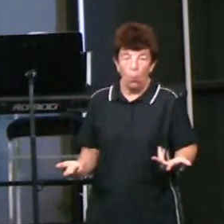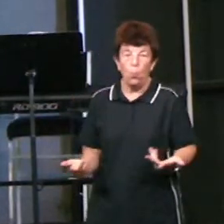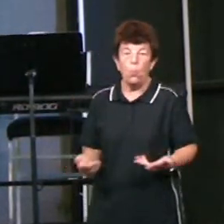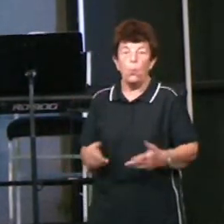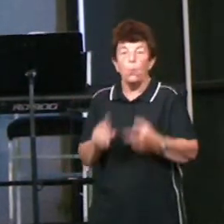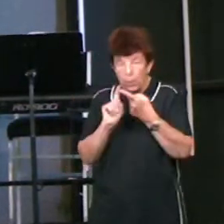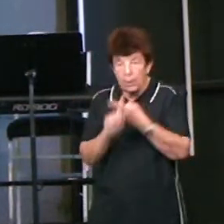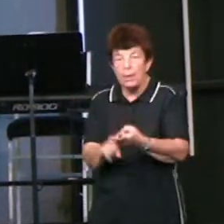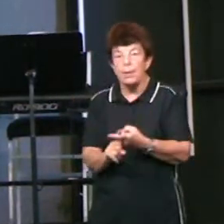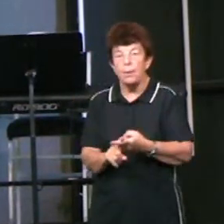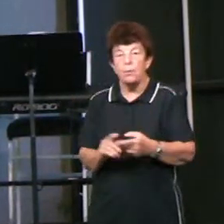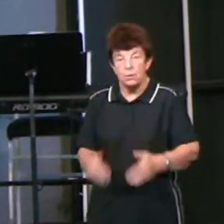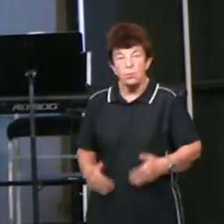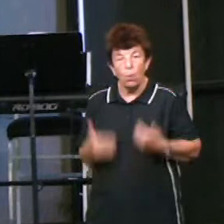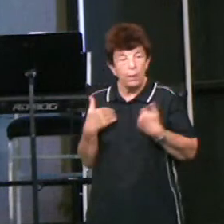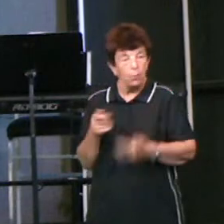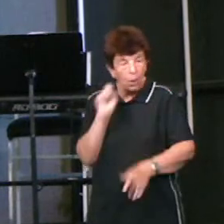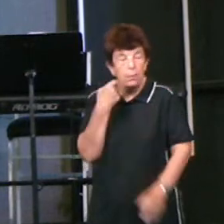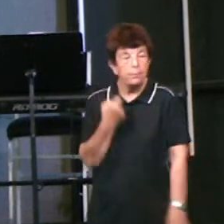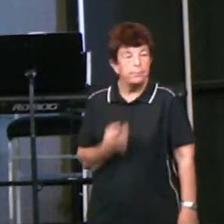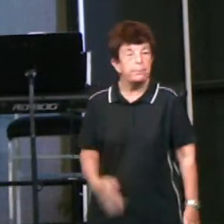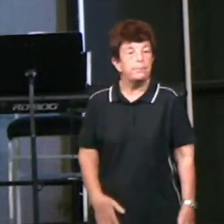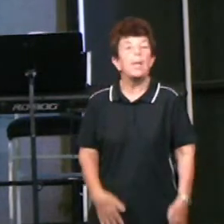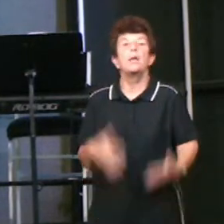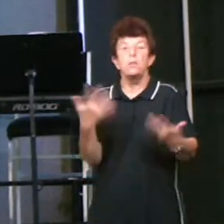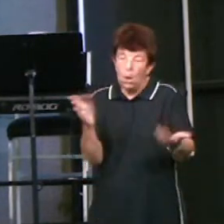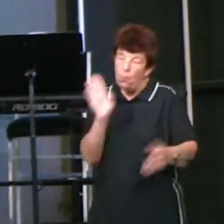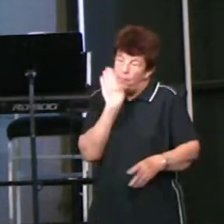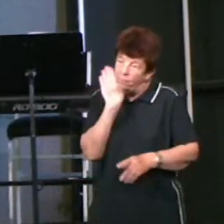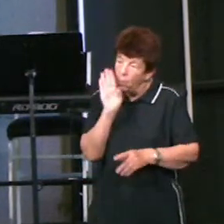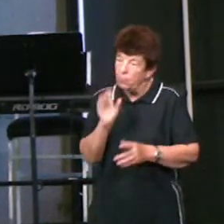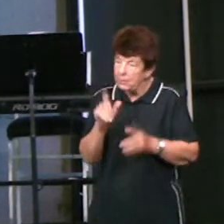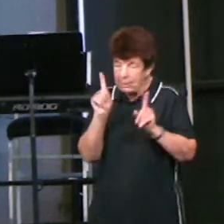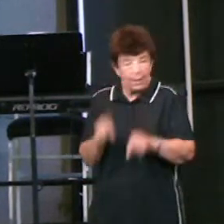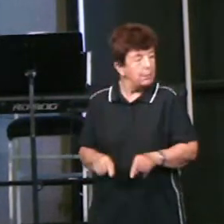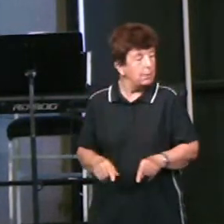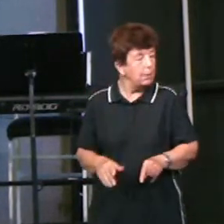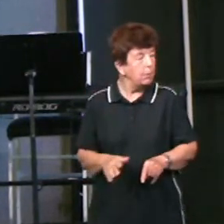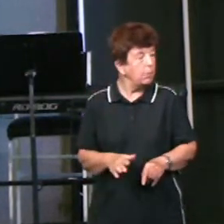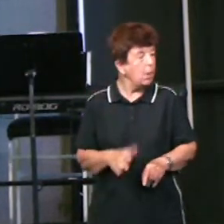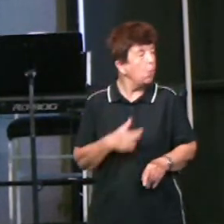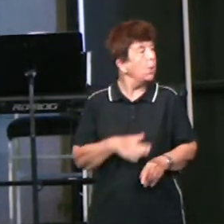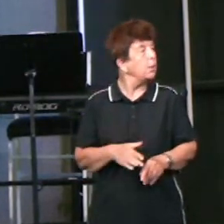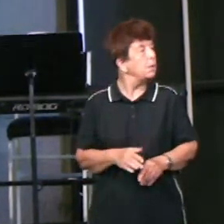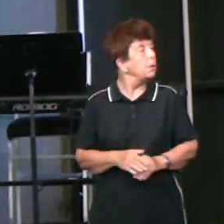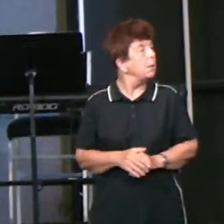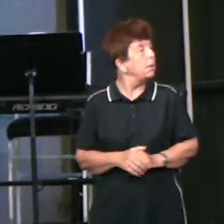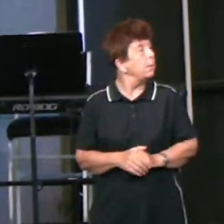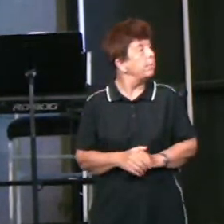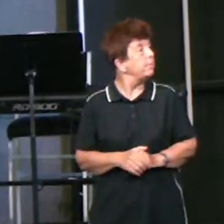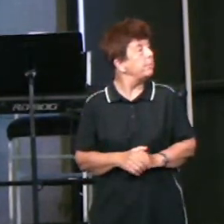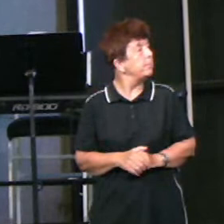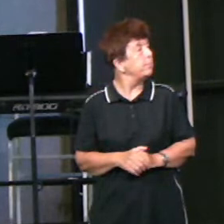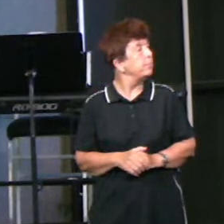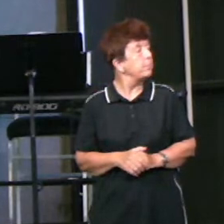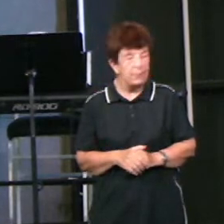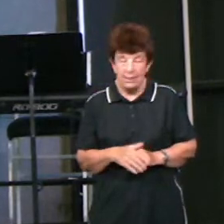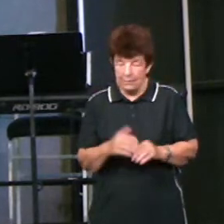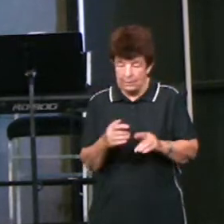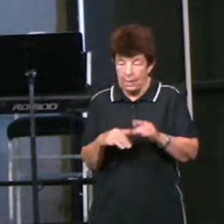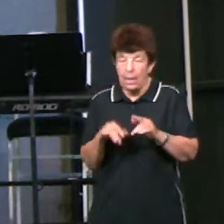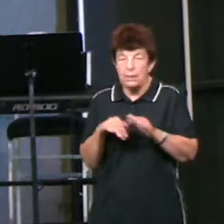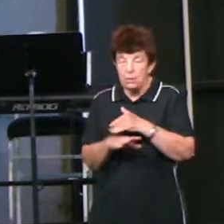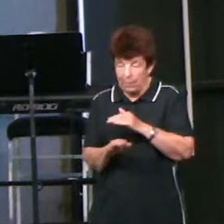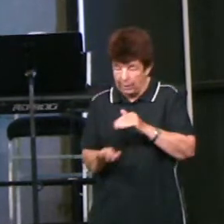to continue on with that. But before we do, I just want to bring to the surface something that has been underlying